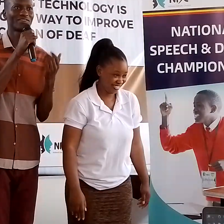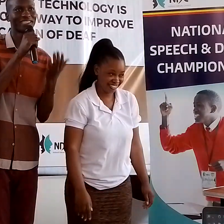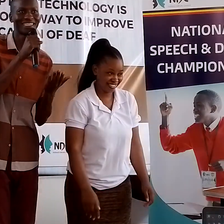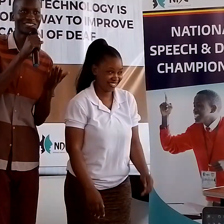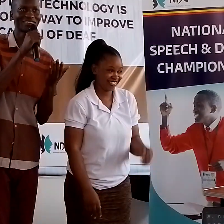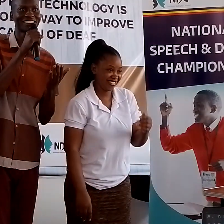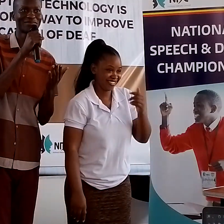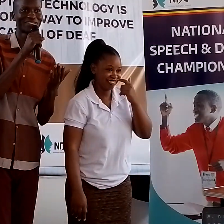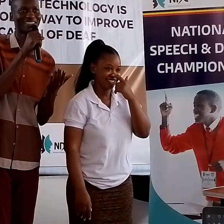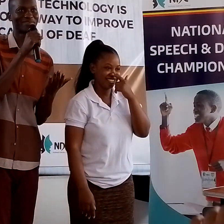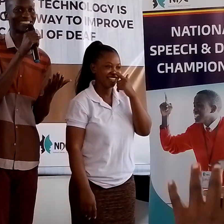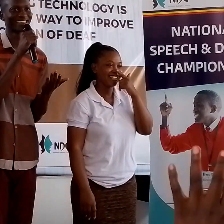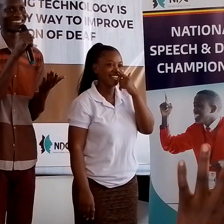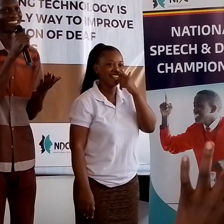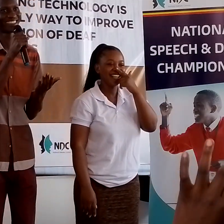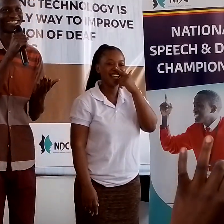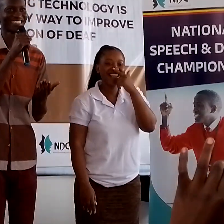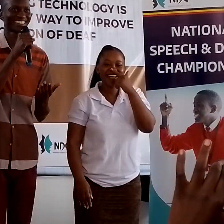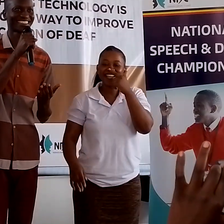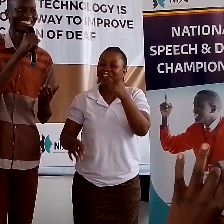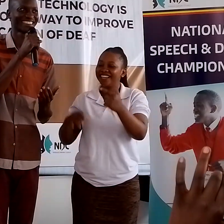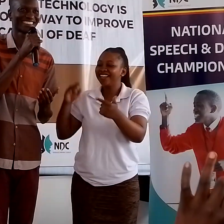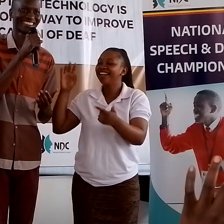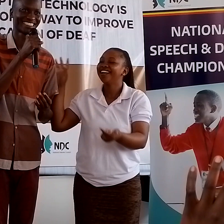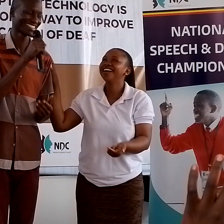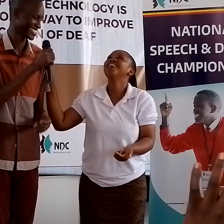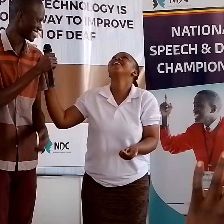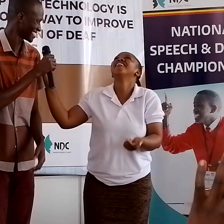Are you looking for something?